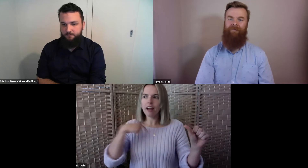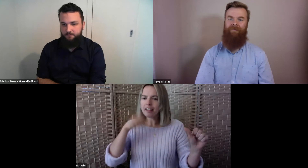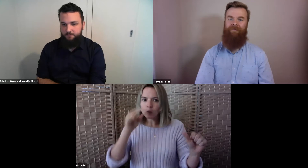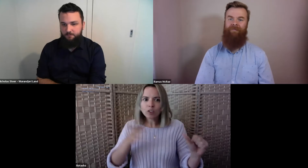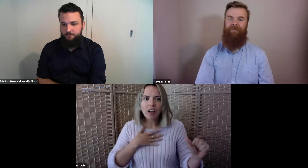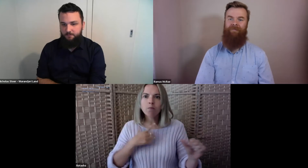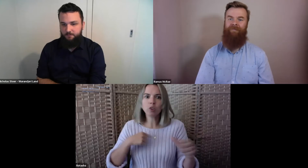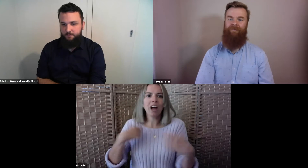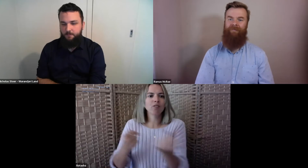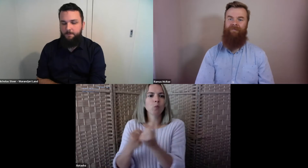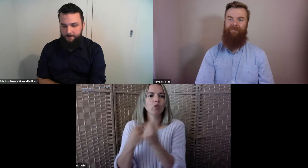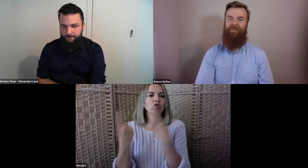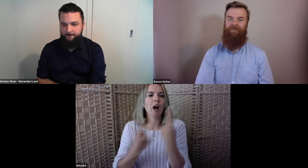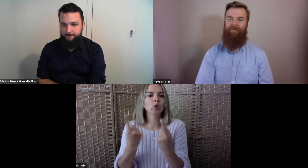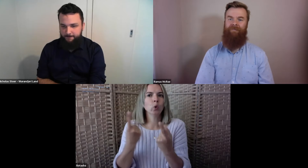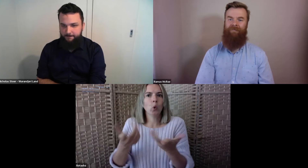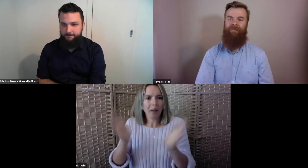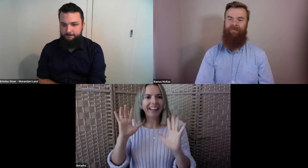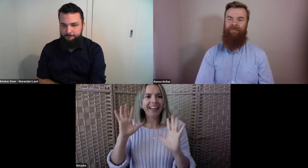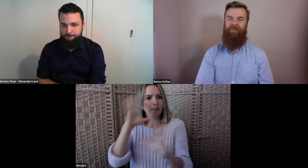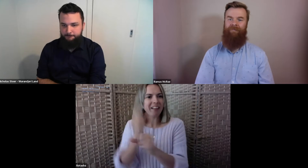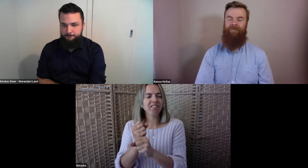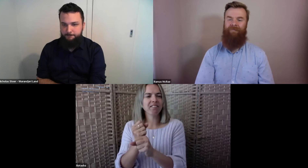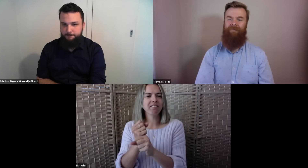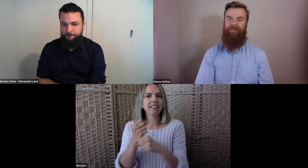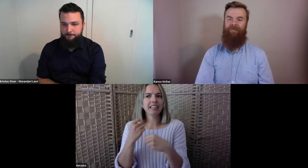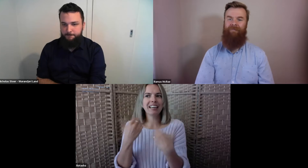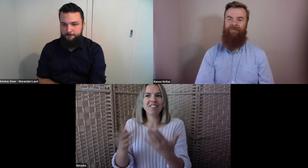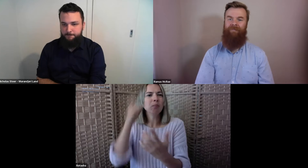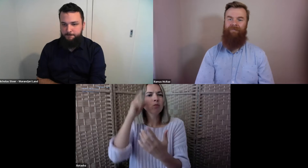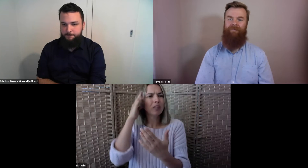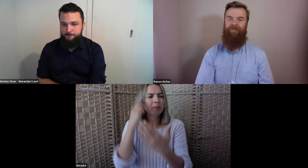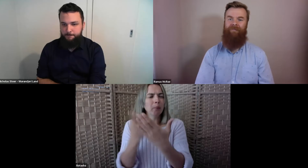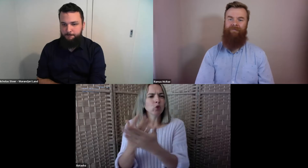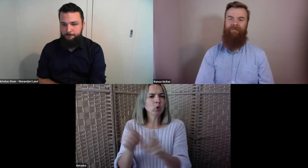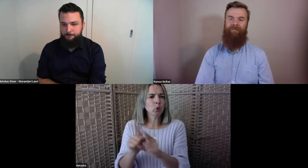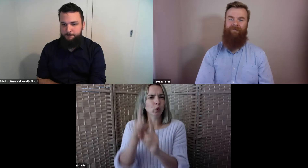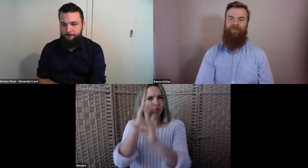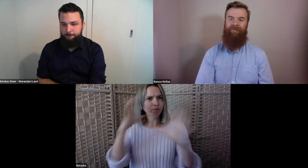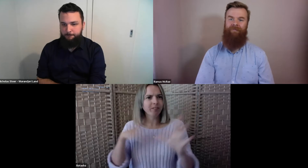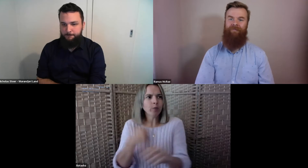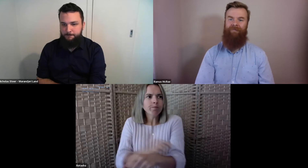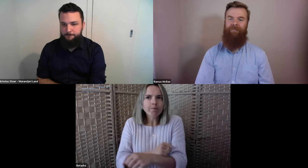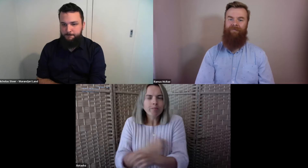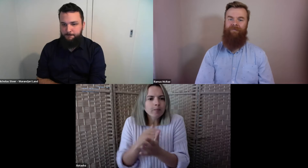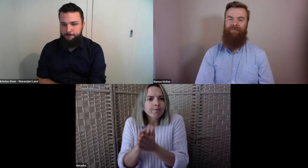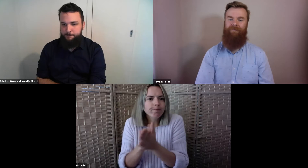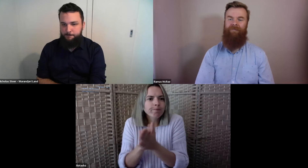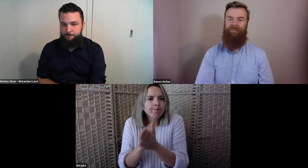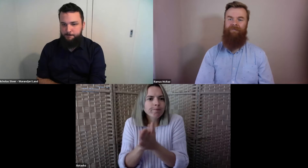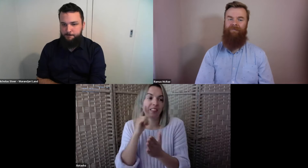become independent and that they can achieve. That's also partly me being a role model for those families as well. I think it's really